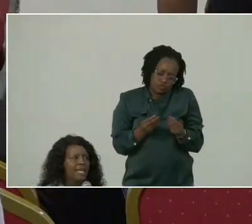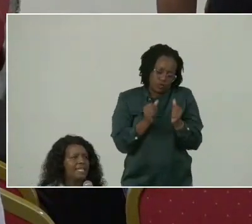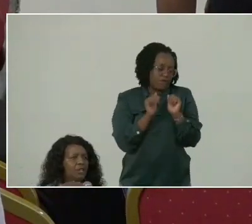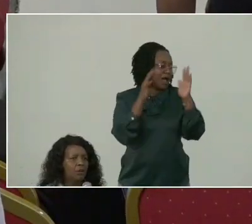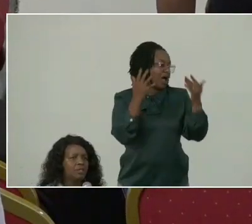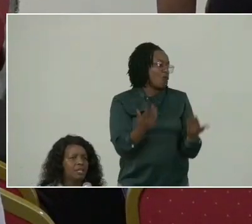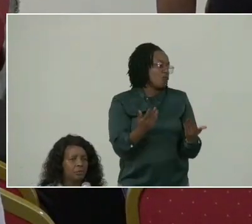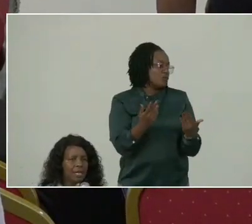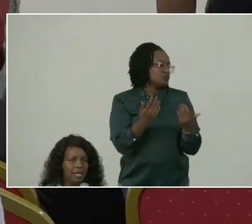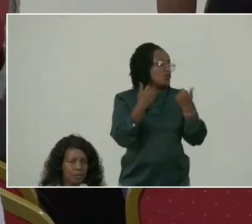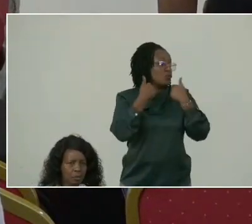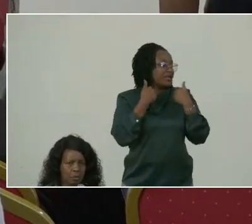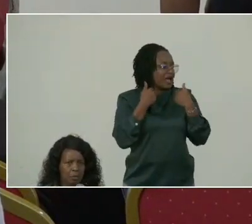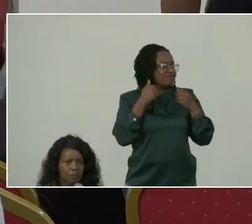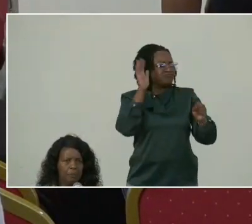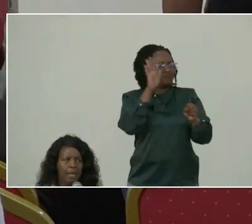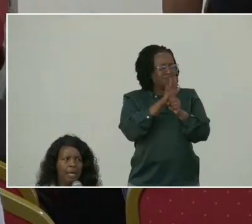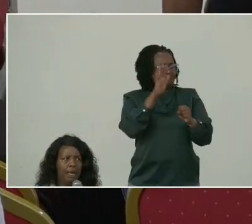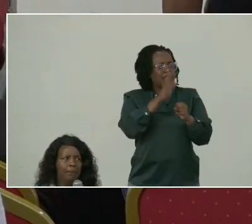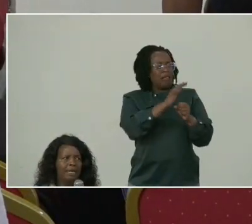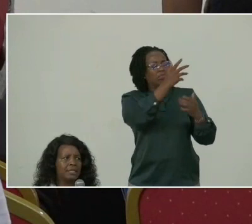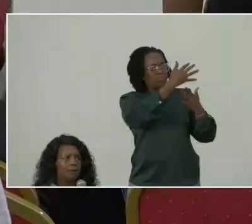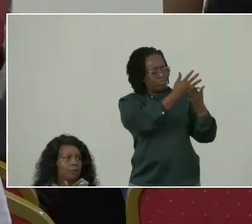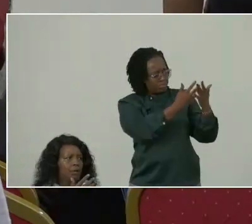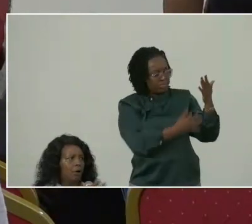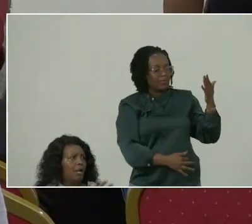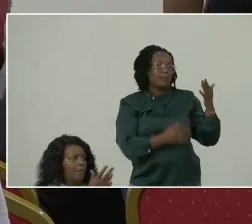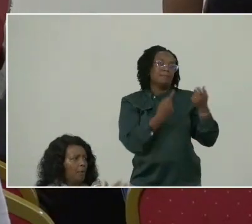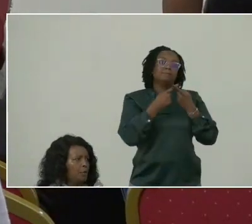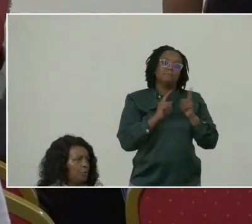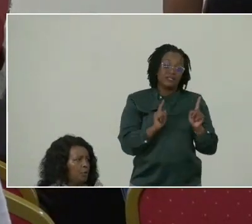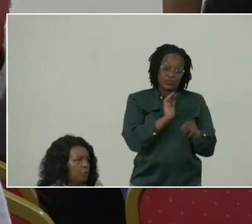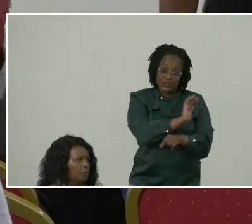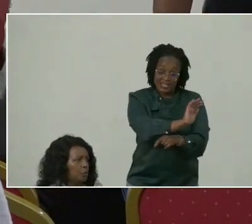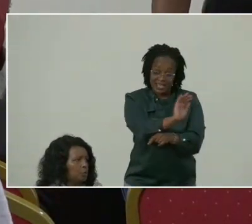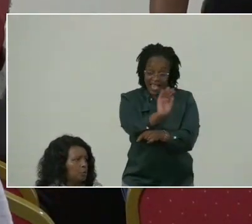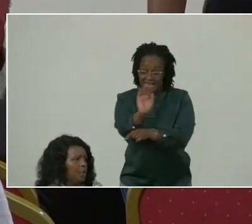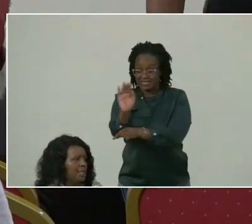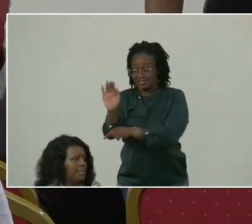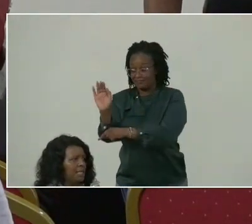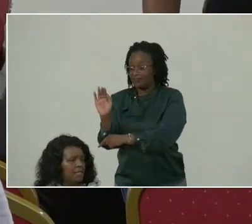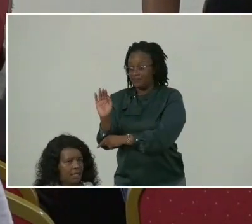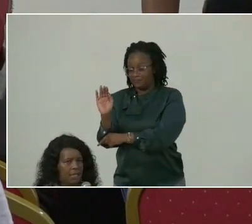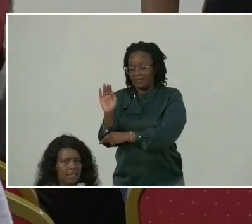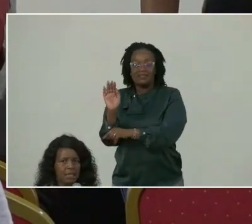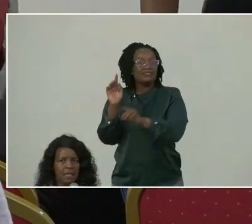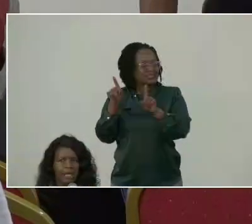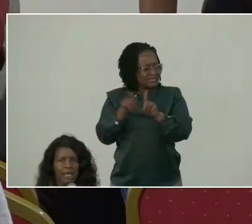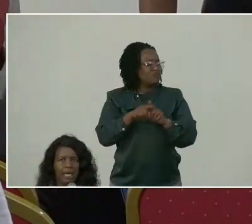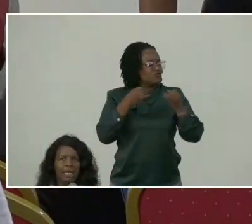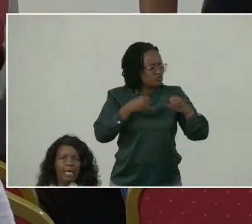So there is a lot that we can do, but we call upon you also to initiate